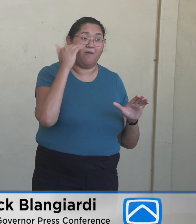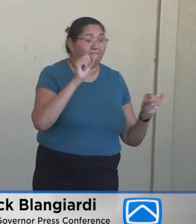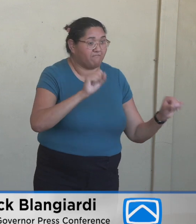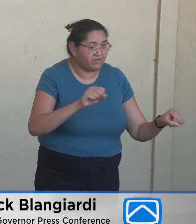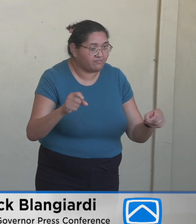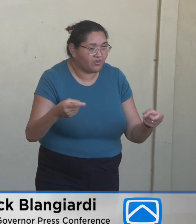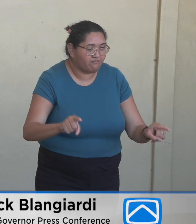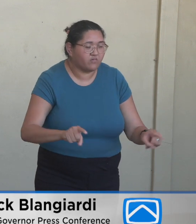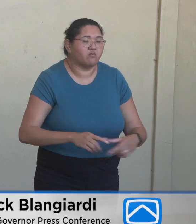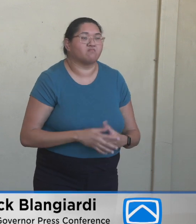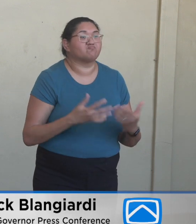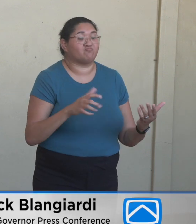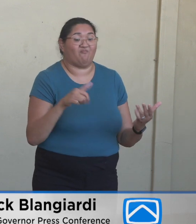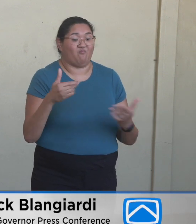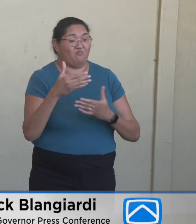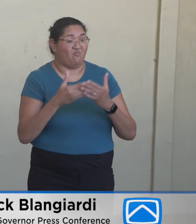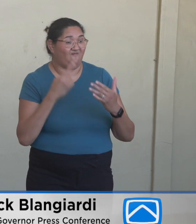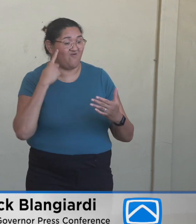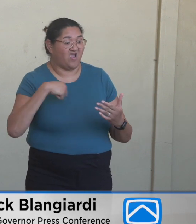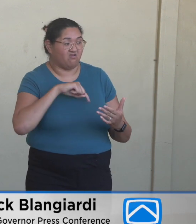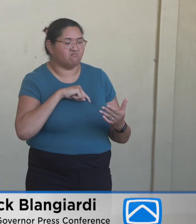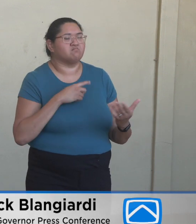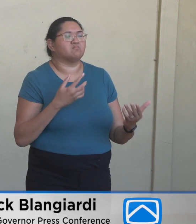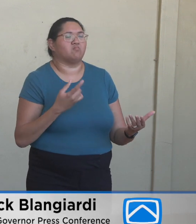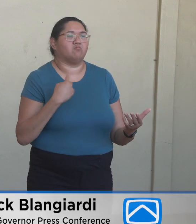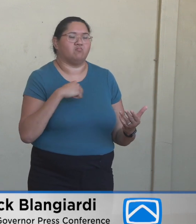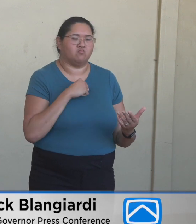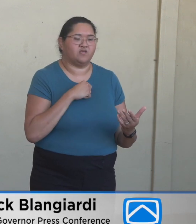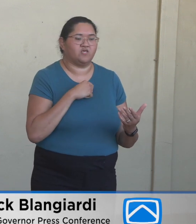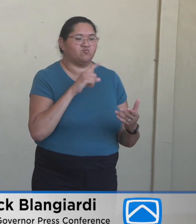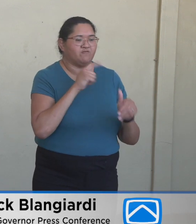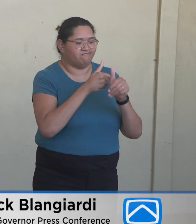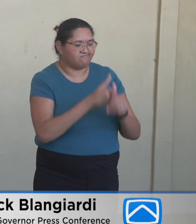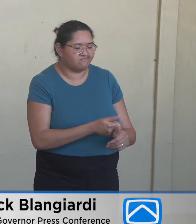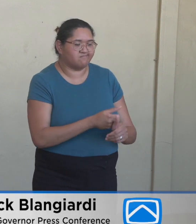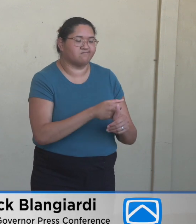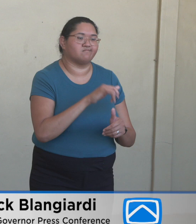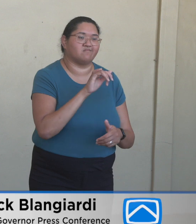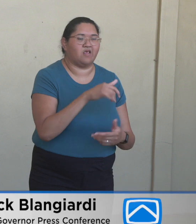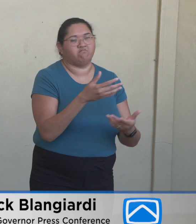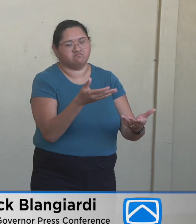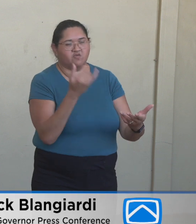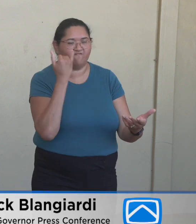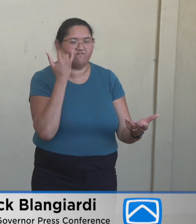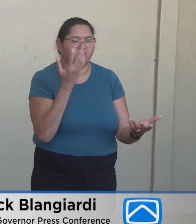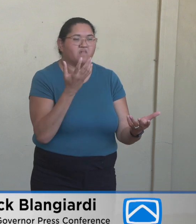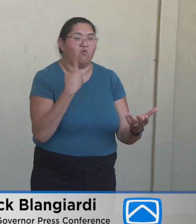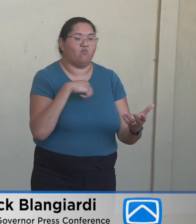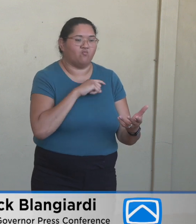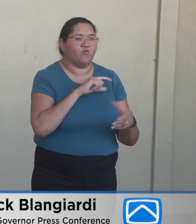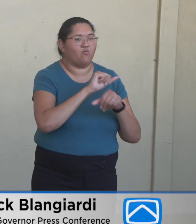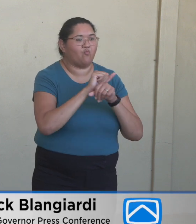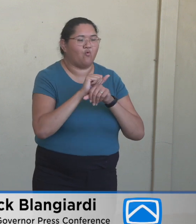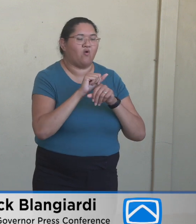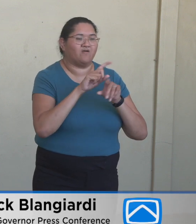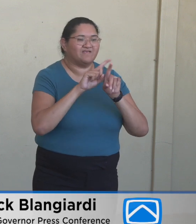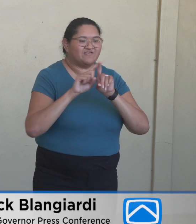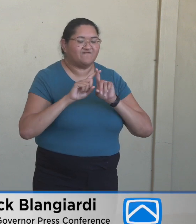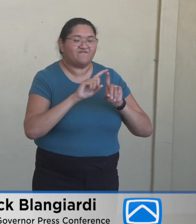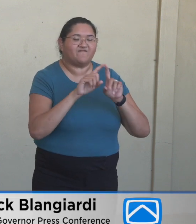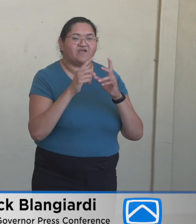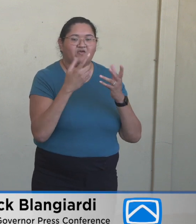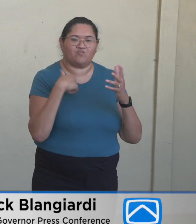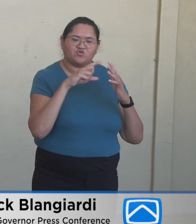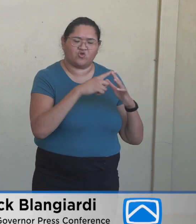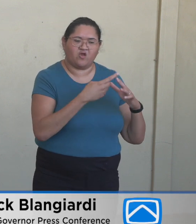could. So the other part of that for us is we've also, in compliance and in conjunction, if you will, working with various media outlets, we've